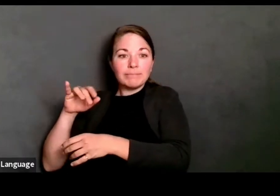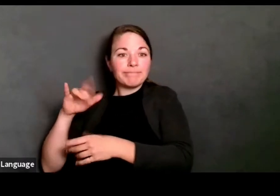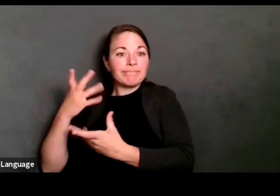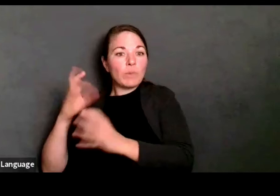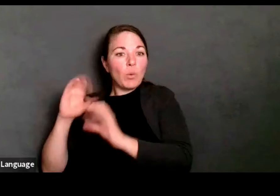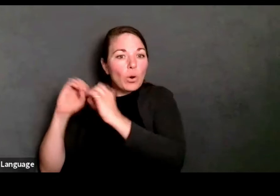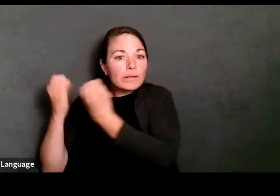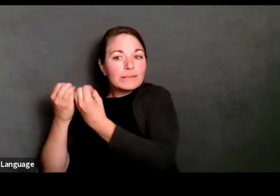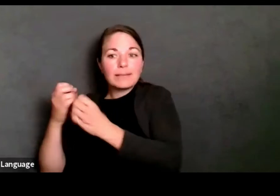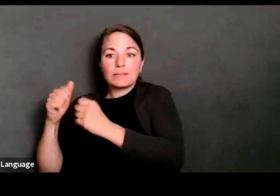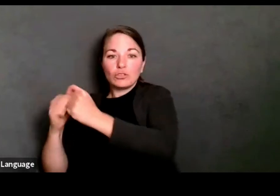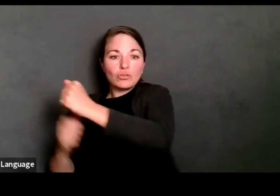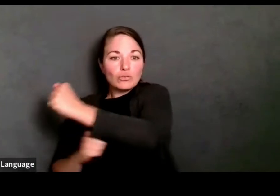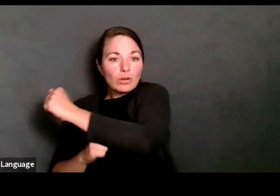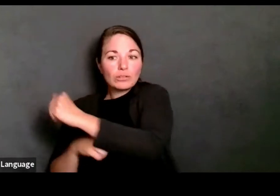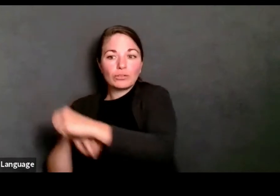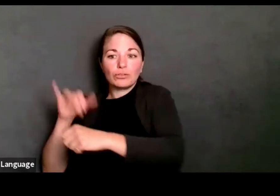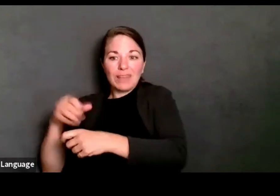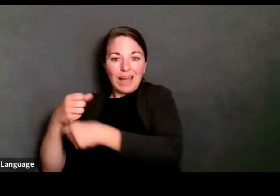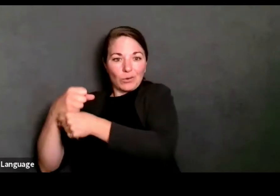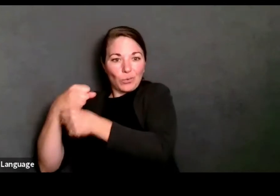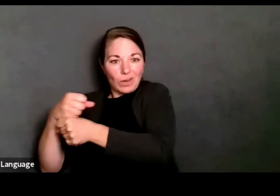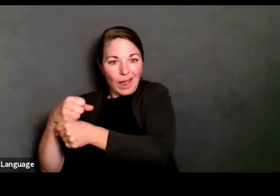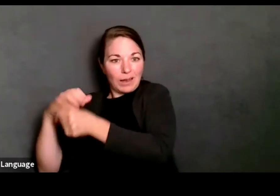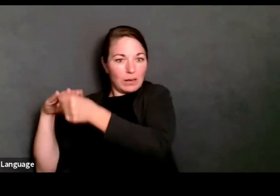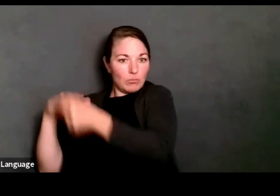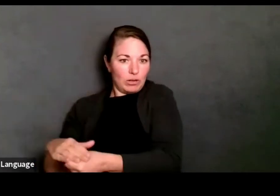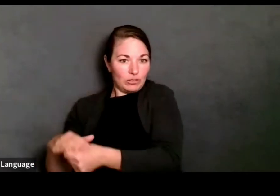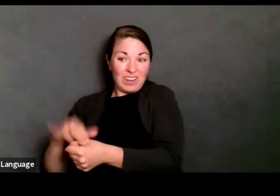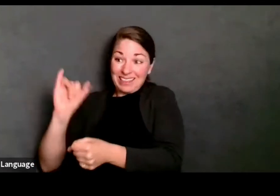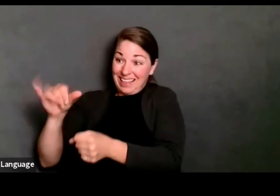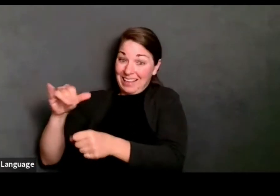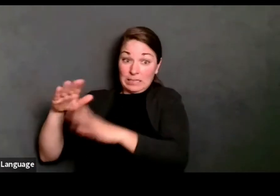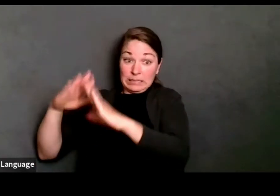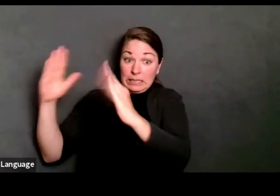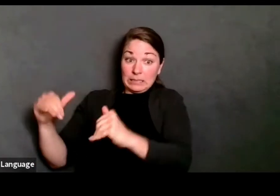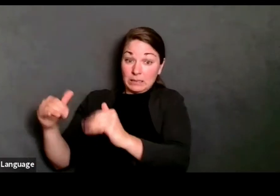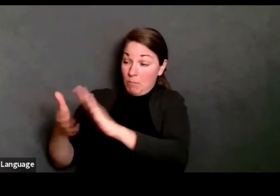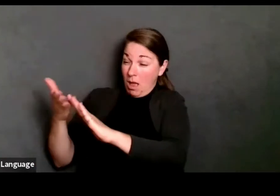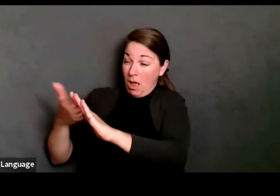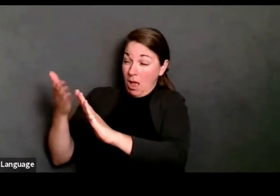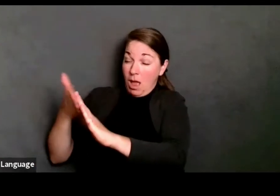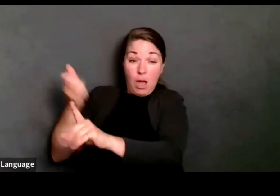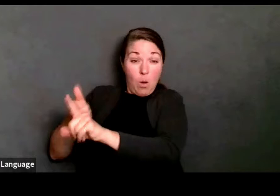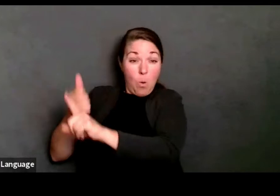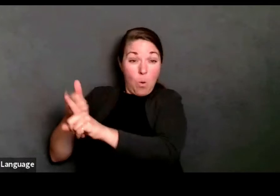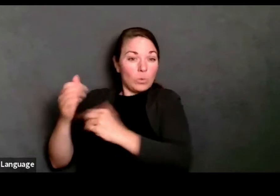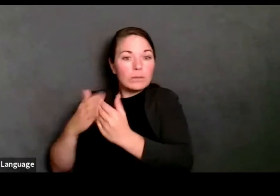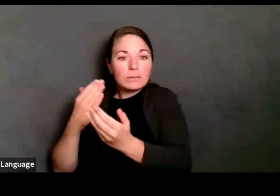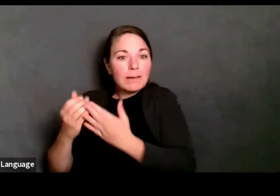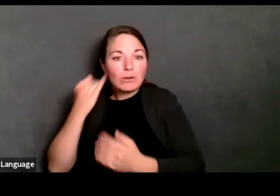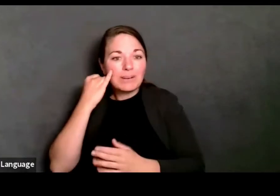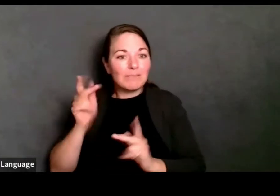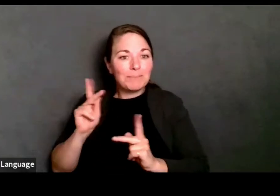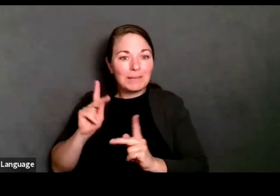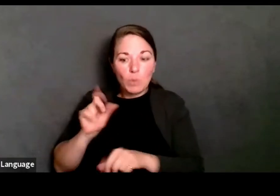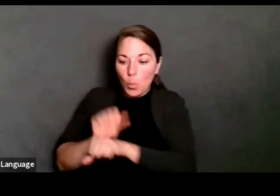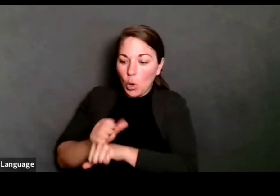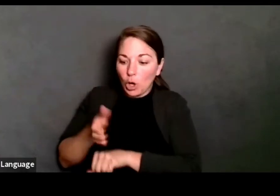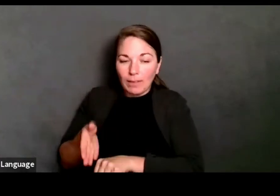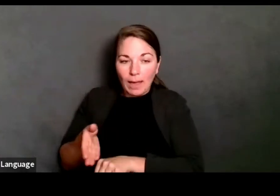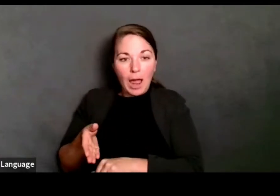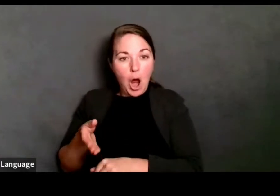structures that create oppressive conditions. The systems run on their own, whether or not the people operating within